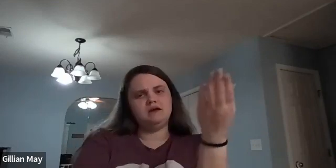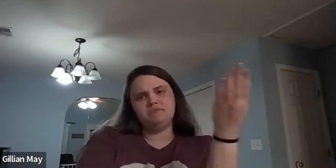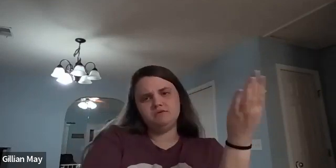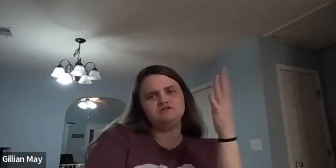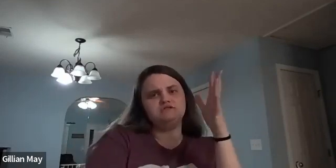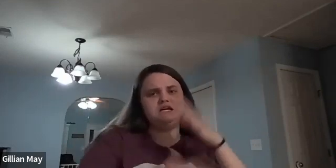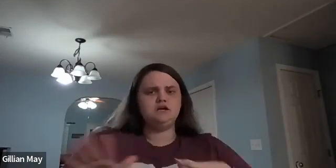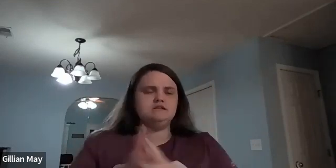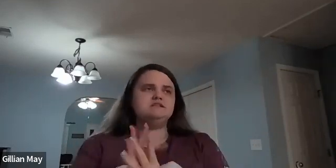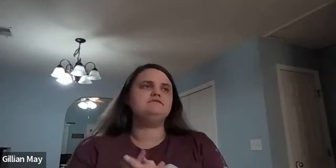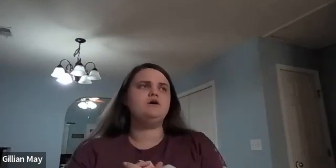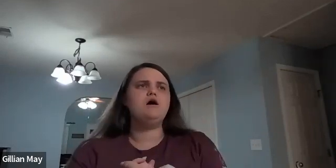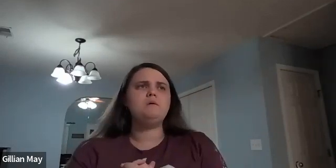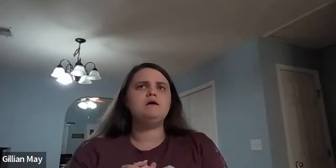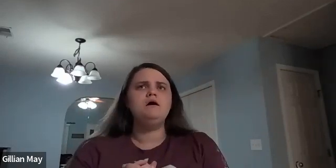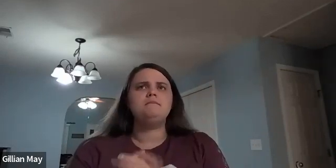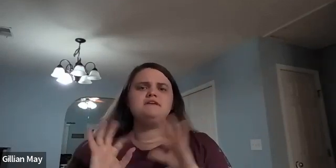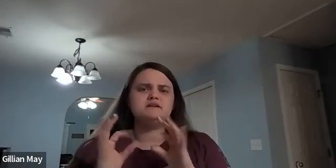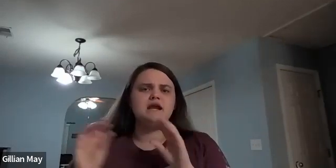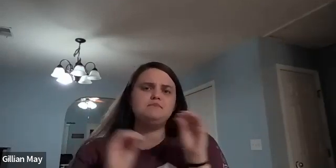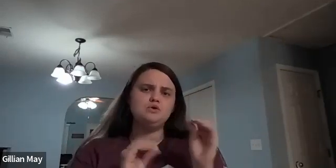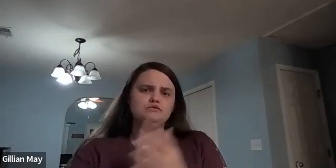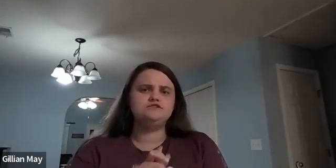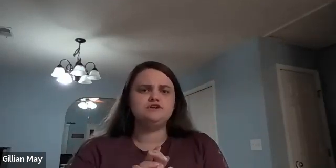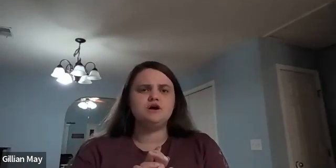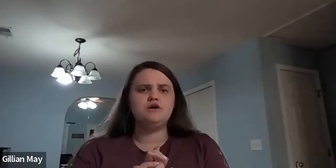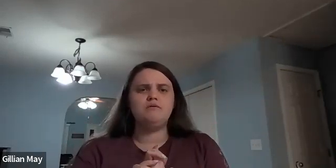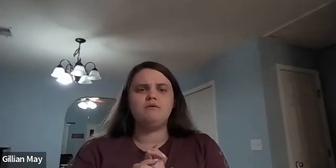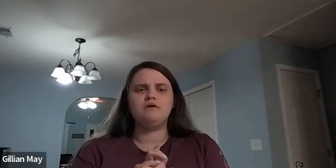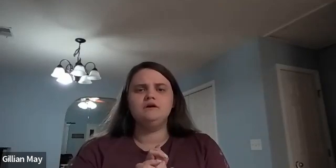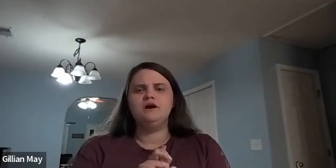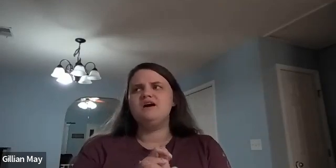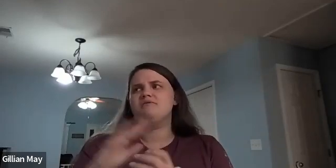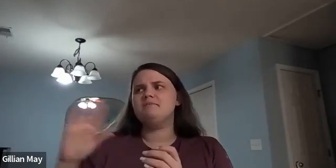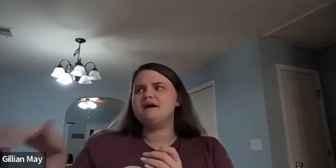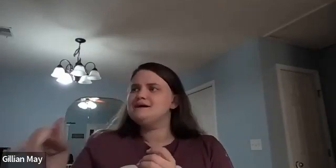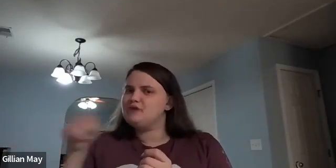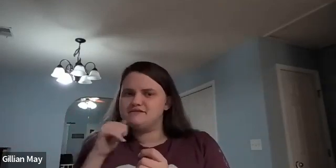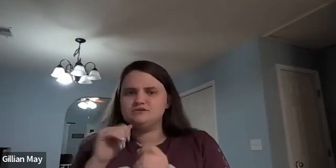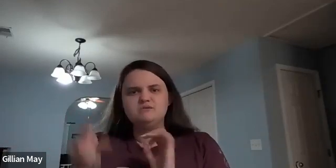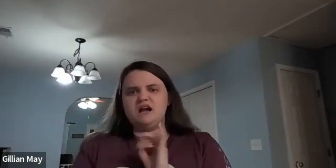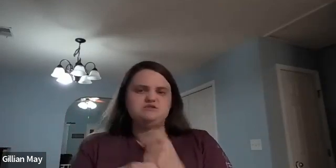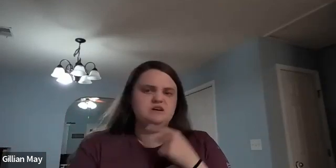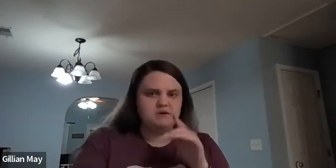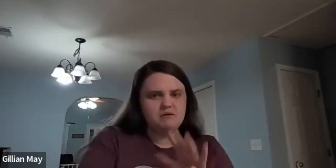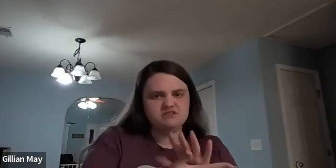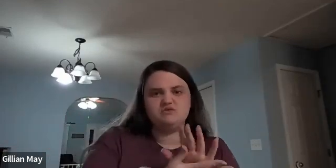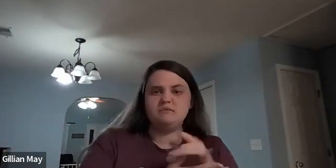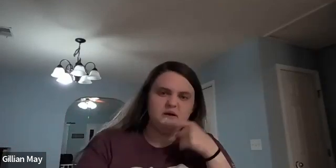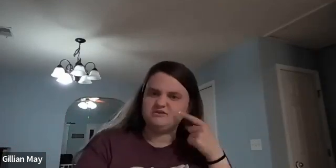at public schools, like here and stuff, oh, well, my family and I moved, or, oh, well, my private school didn't work out, so we're coming to public school, or my public school